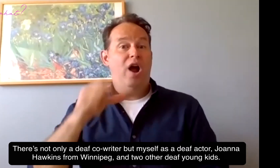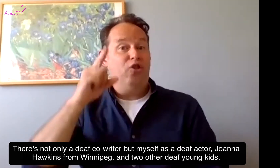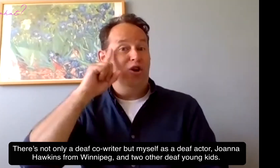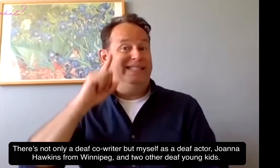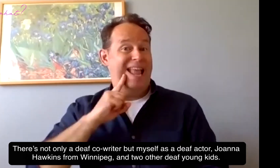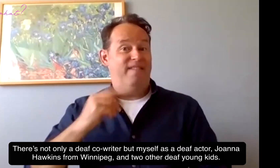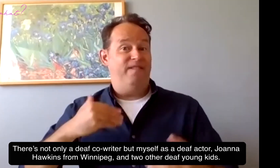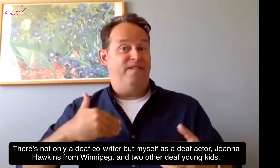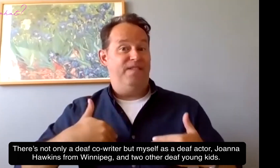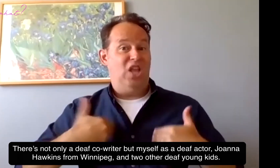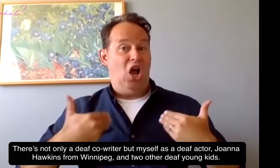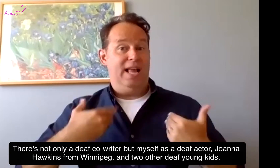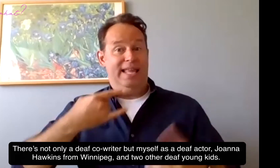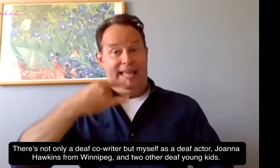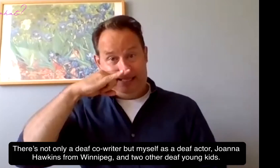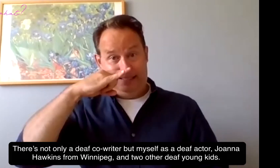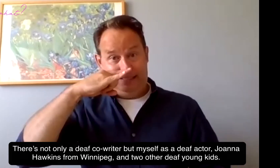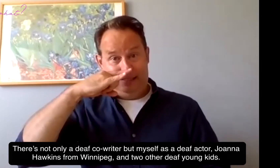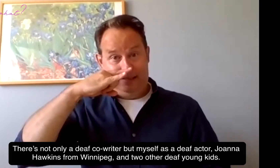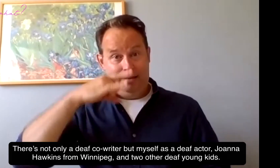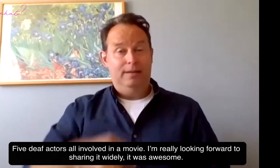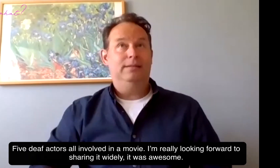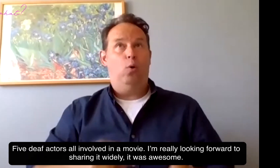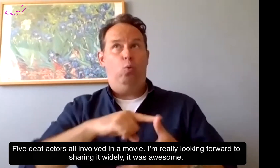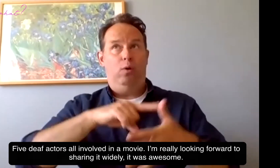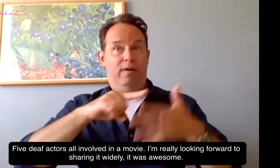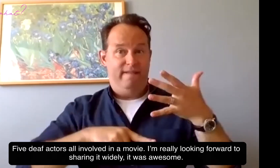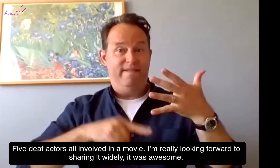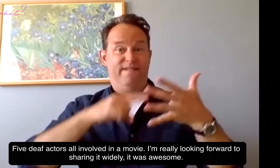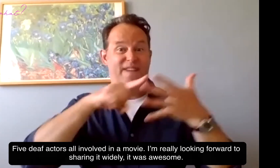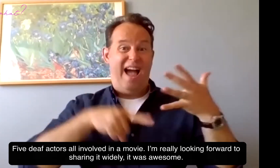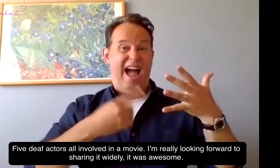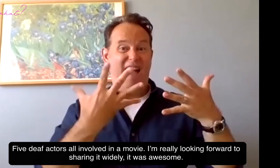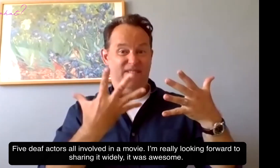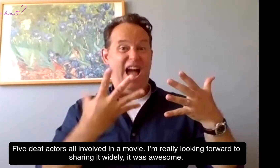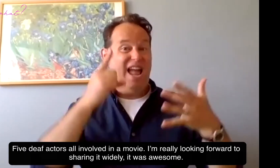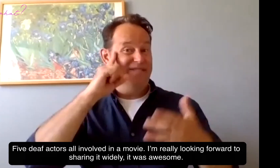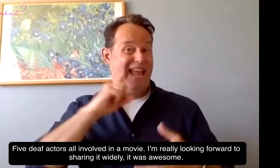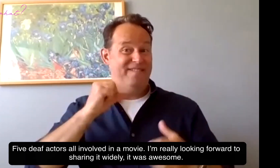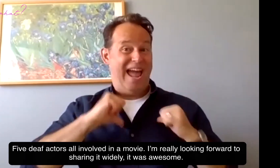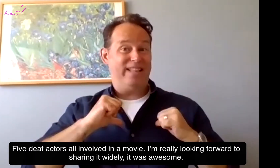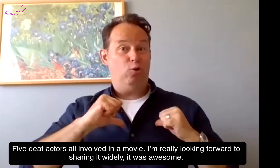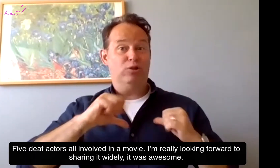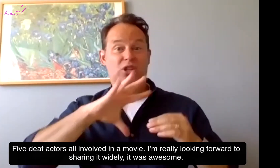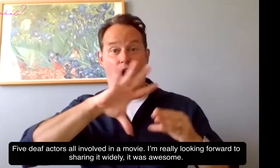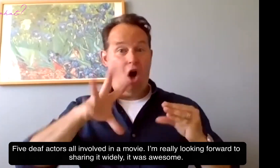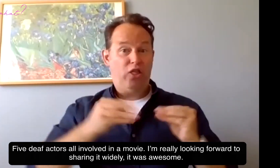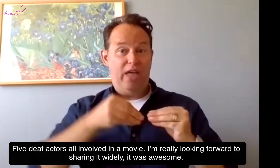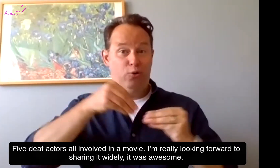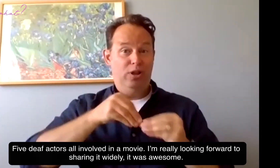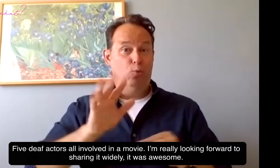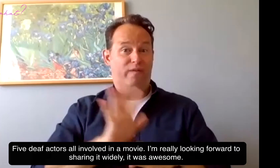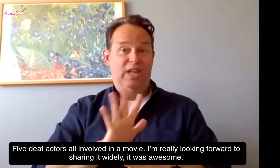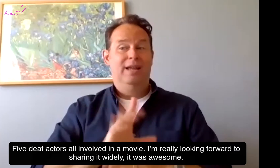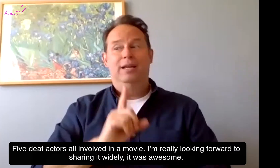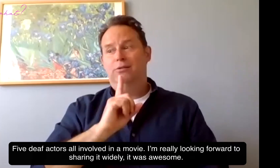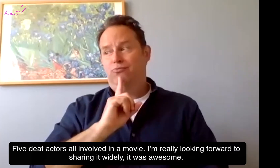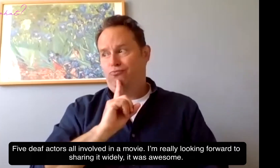And two other Deaf young kids. Five Deaf actors all involved in a movie. I'm